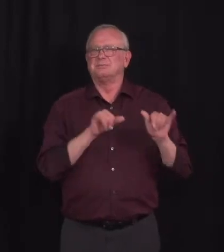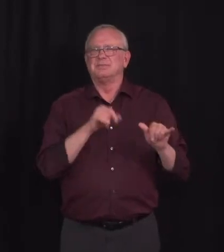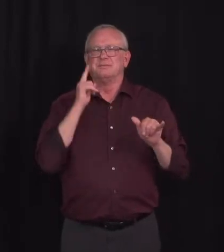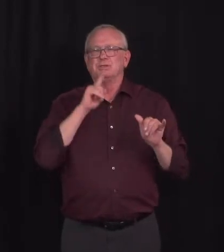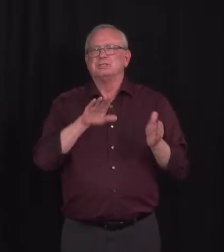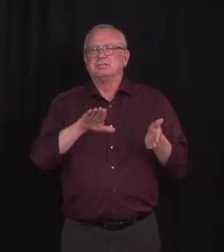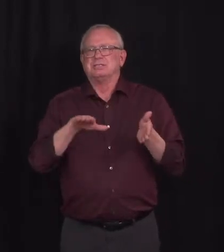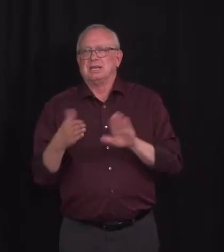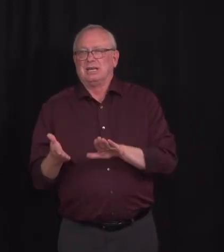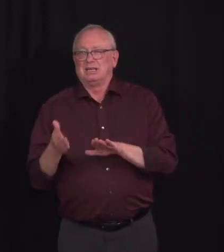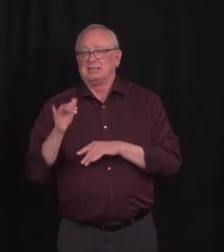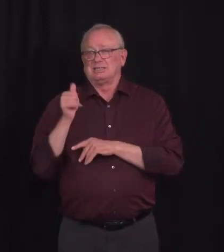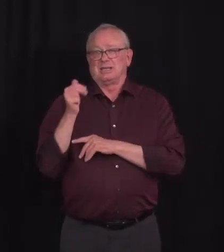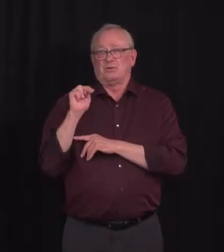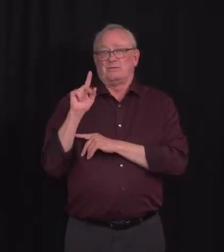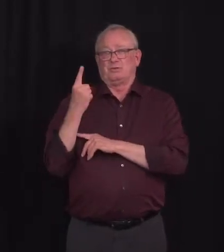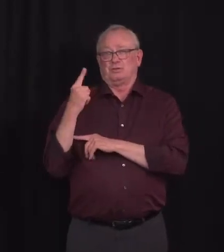COVID-19.